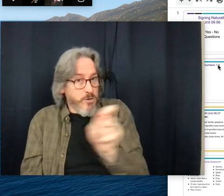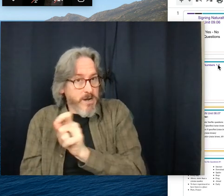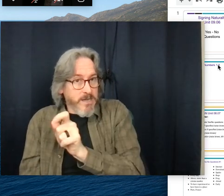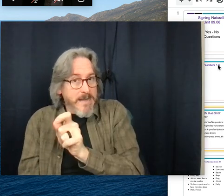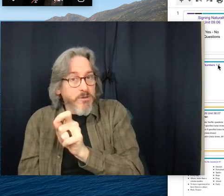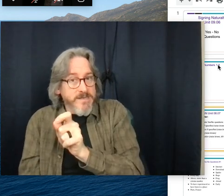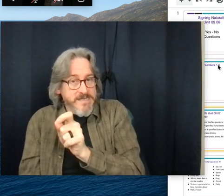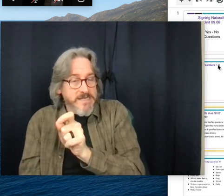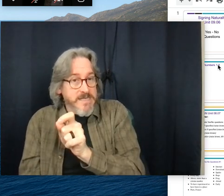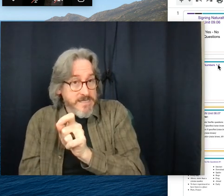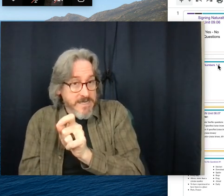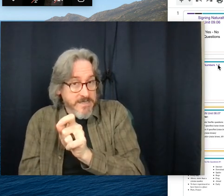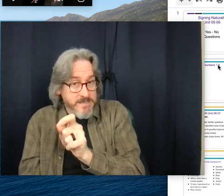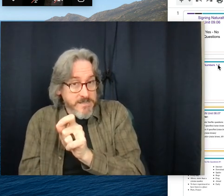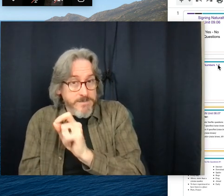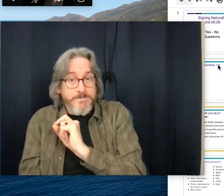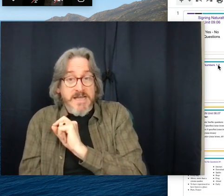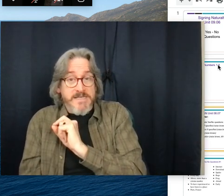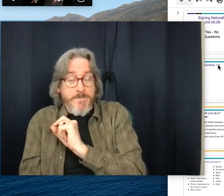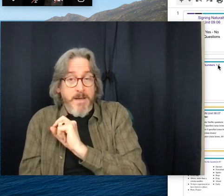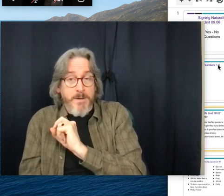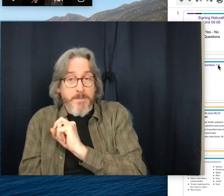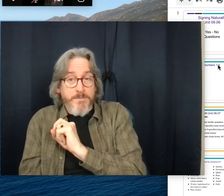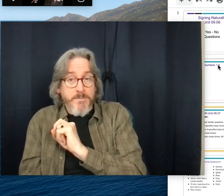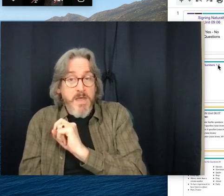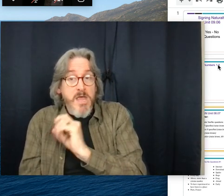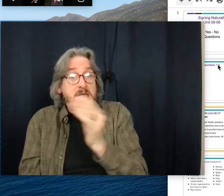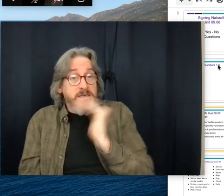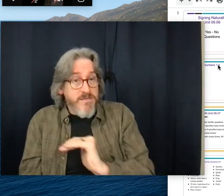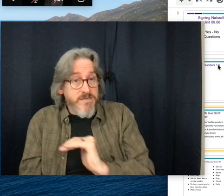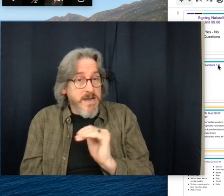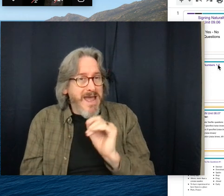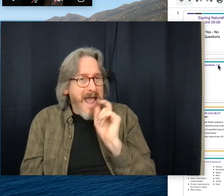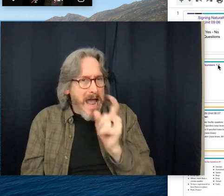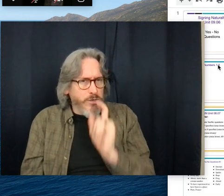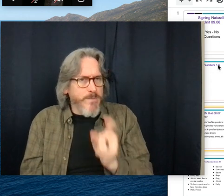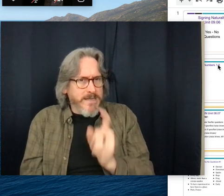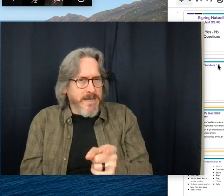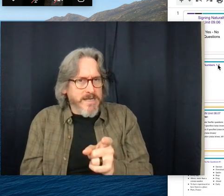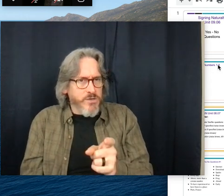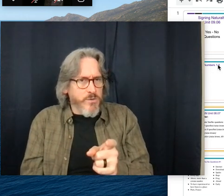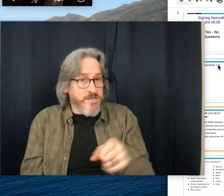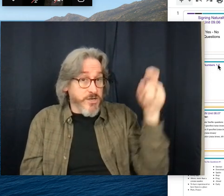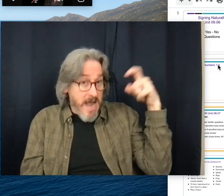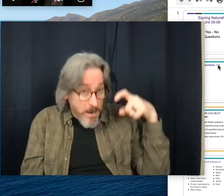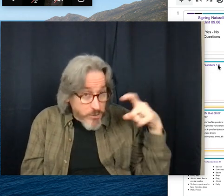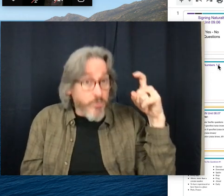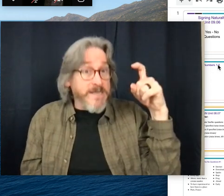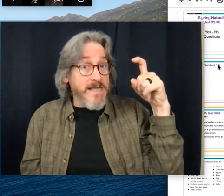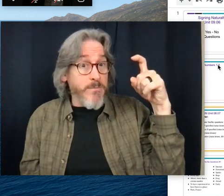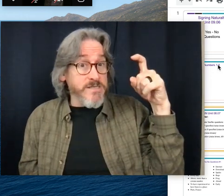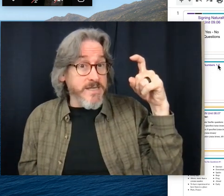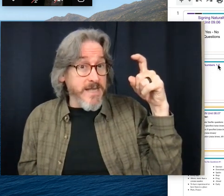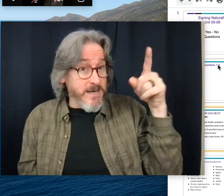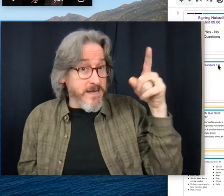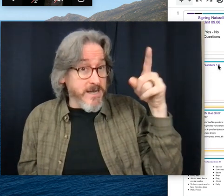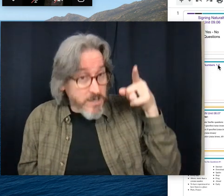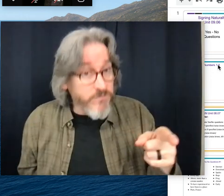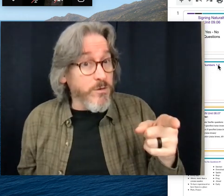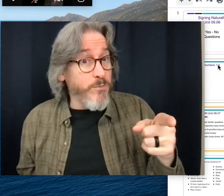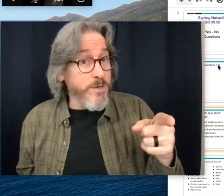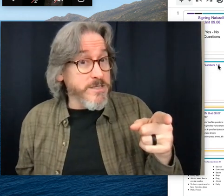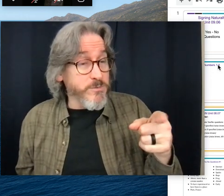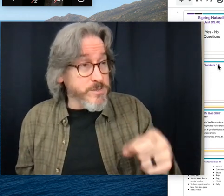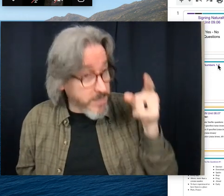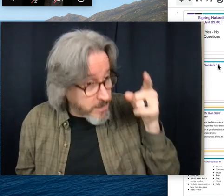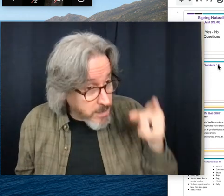be, you're going to want to label these things in the sentences as they pop up. Then how do you make that a yes, no question? How do you raise the eyebrows at the end, lean